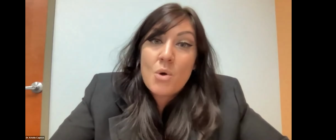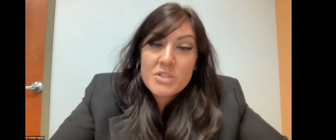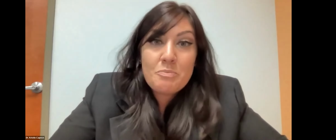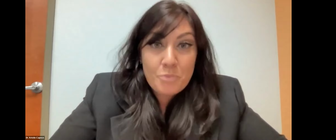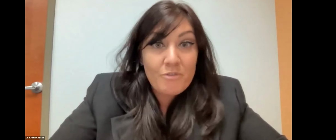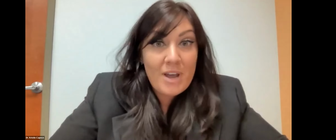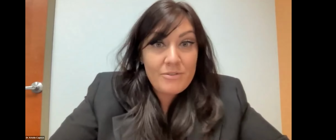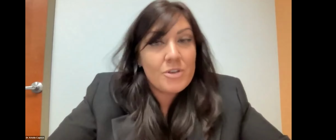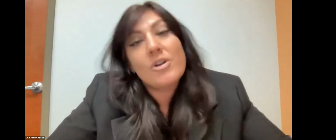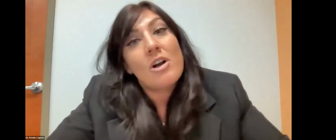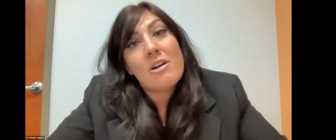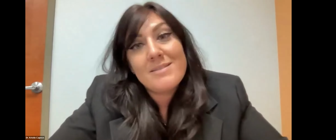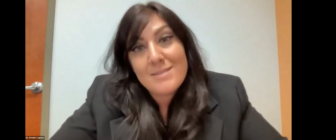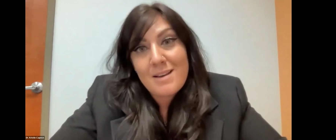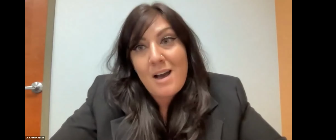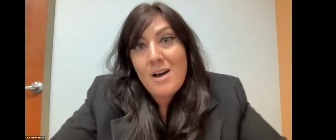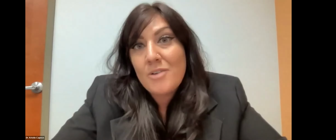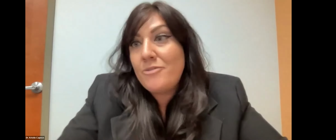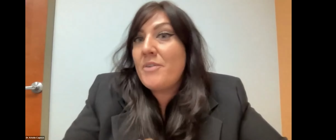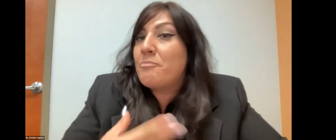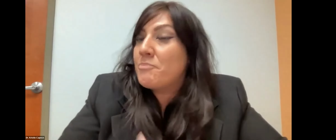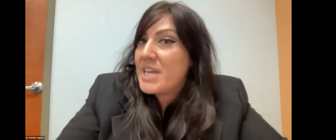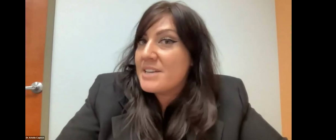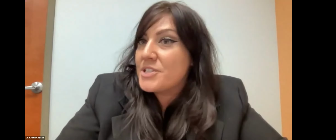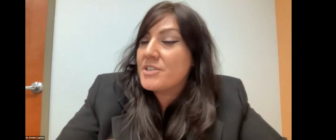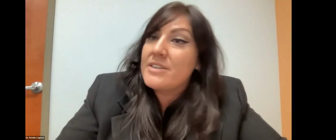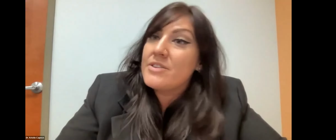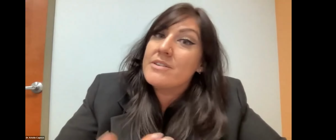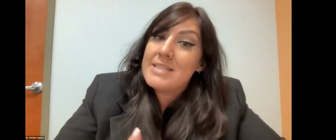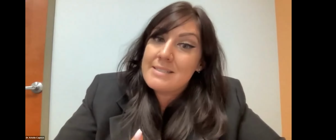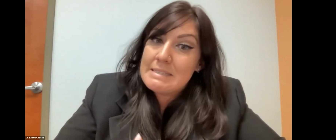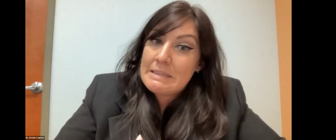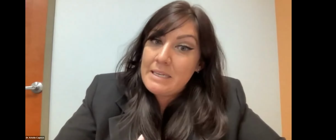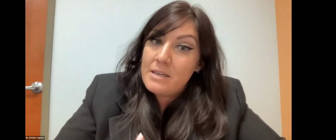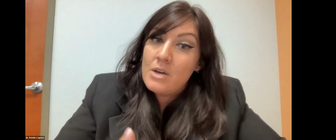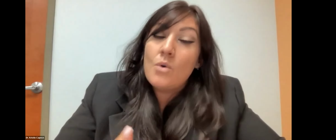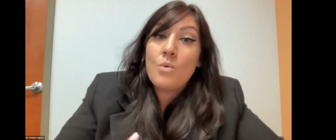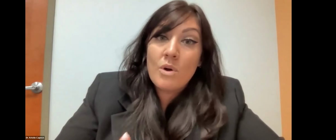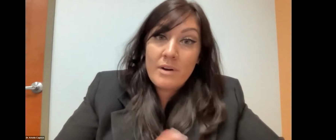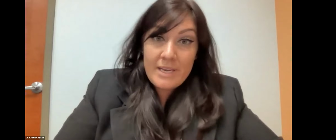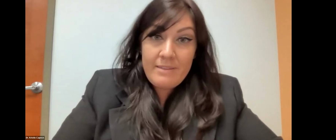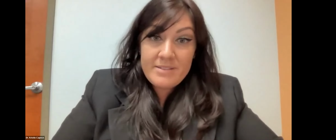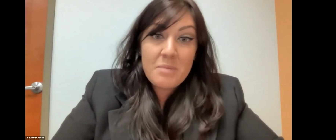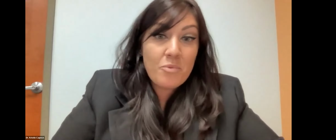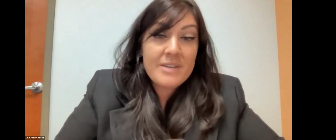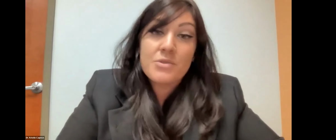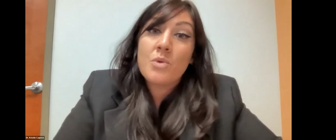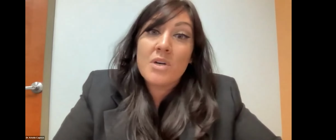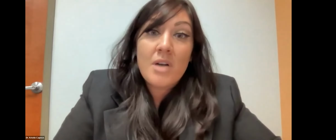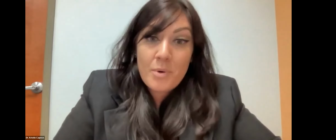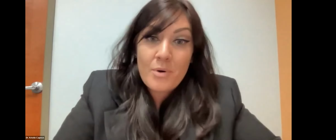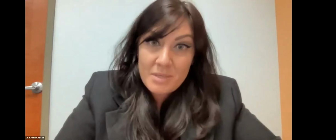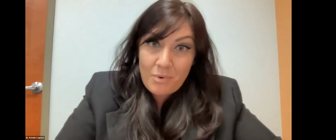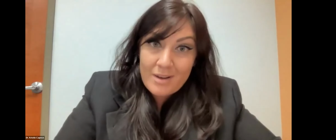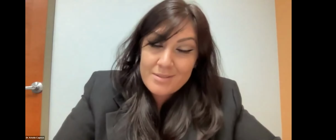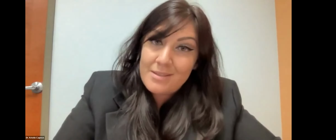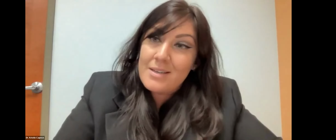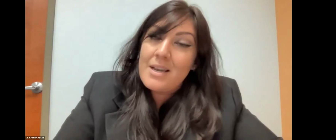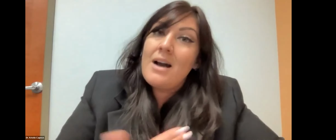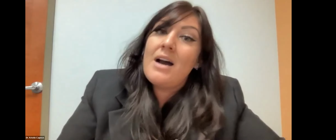This is going to prevent the recurrence of cancer either distantly or in the same breast or